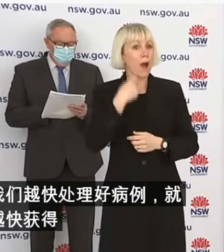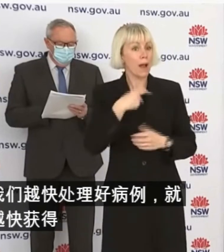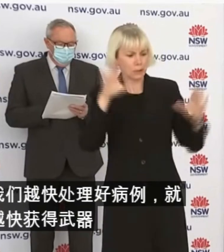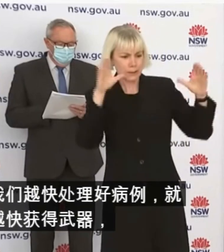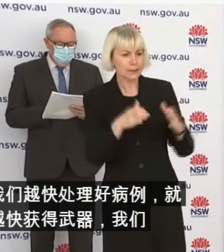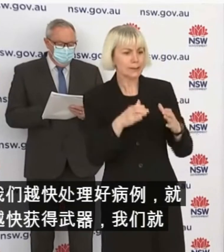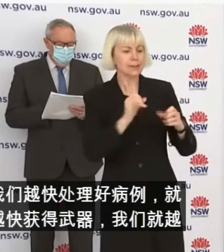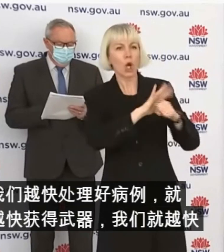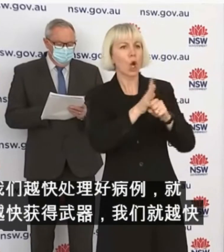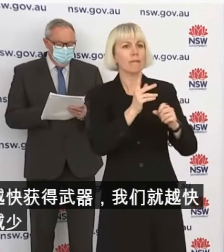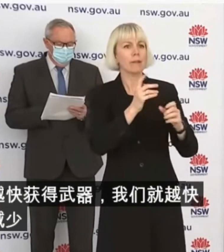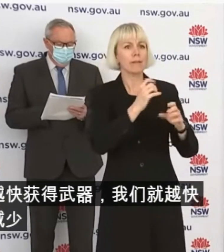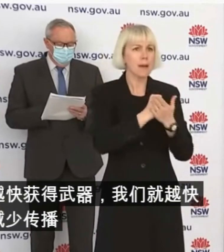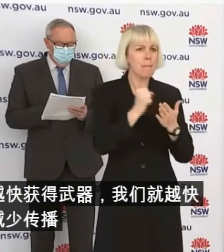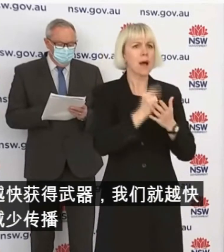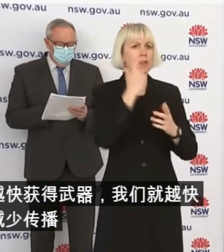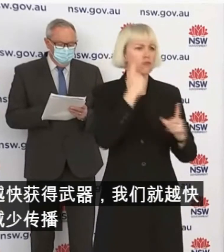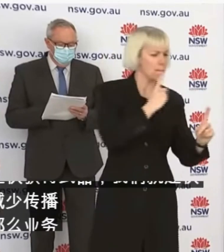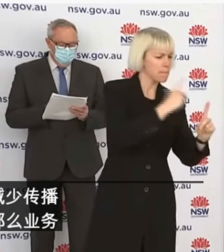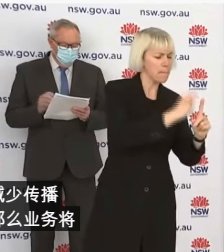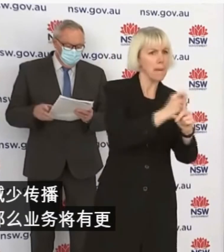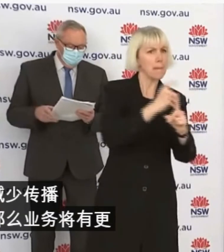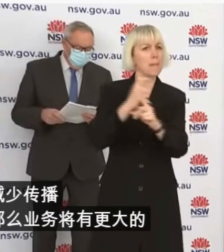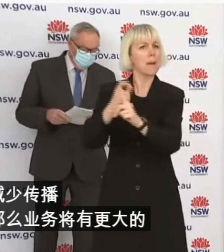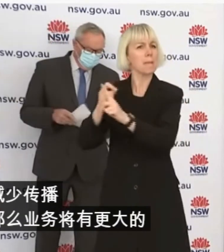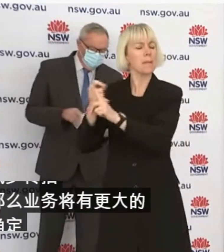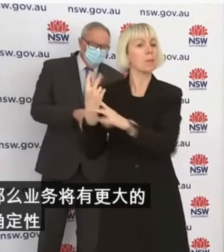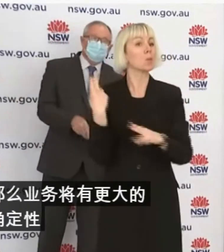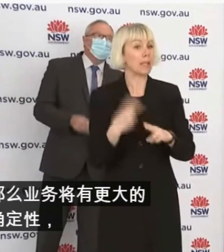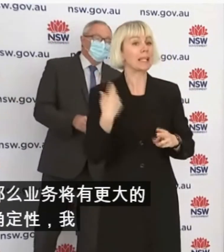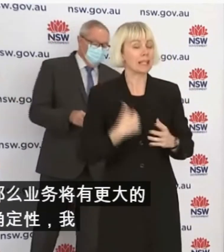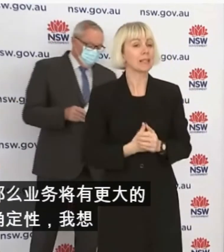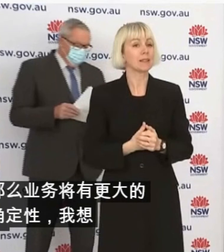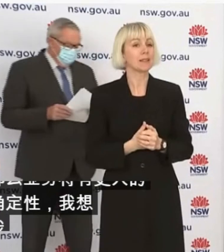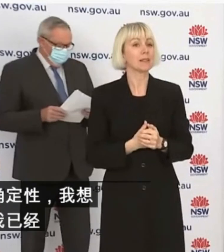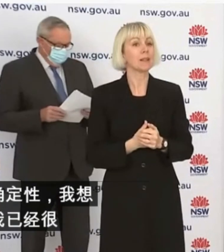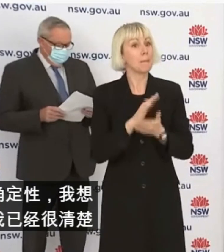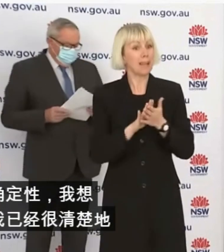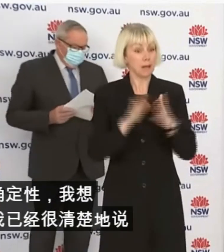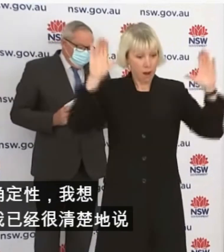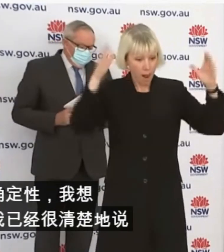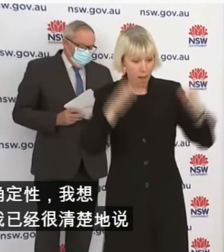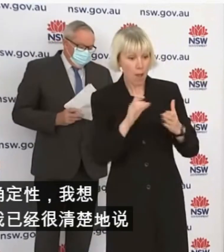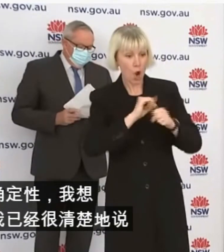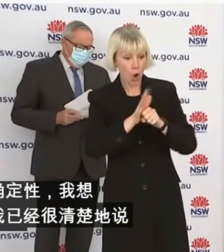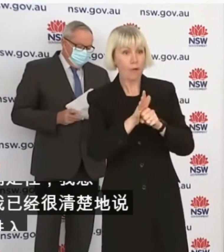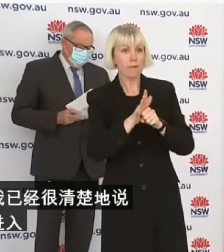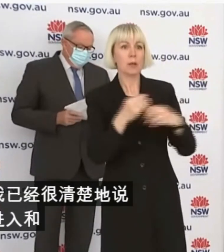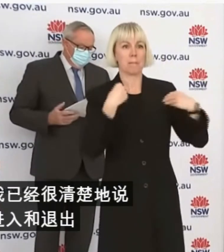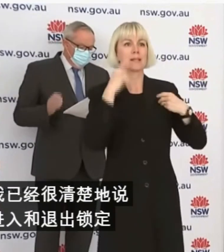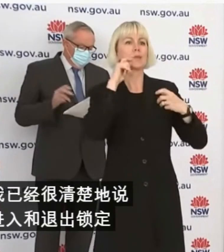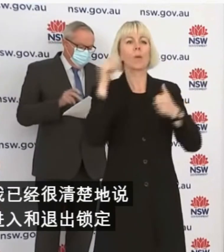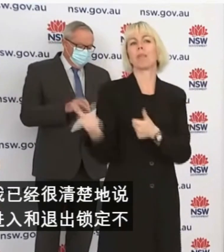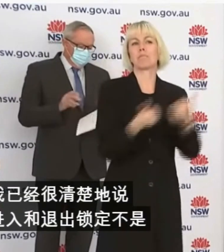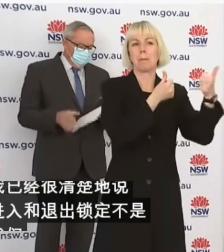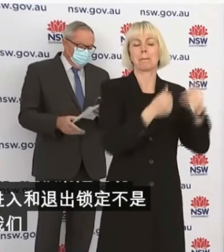we get jabs in arms, the quicker we reduce the spread, then business will have greater certainty moving forward. And I think I've been very clear to say, coming in and